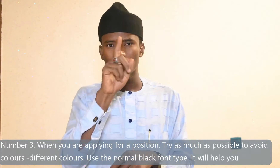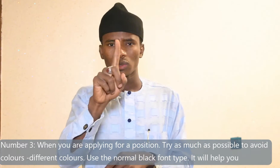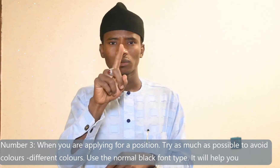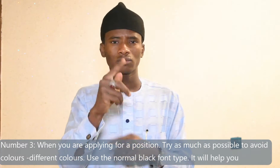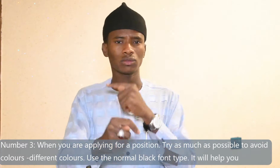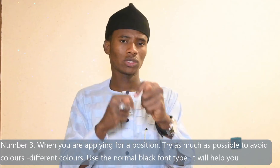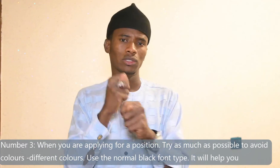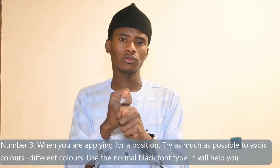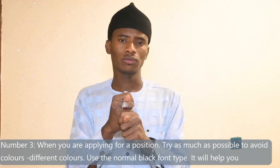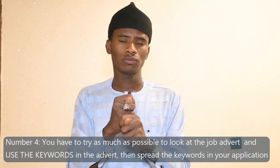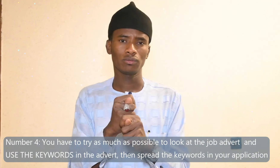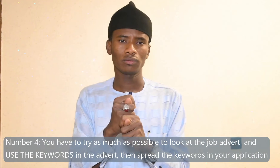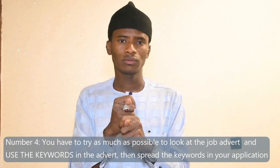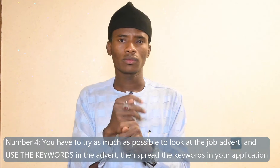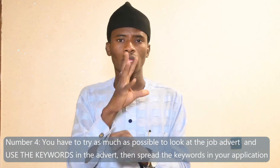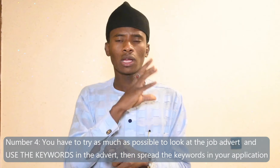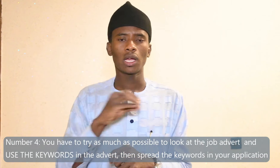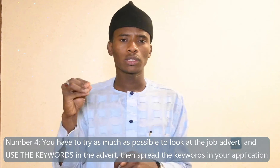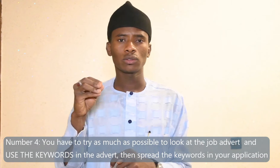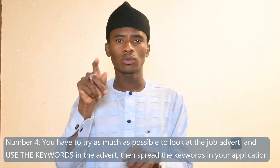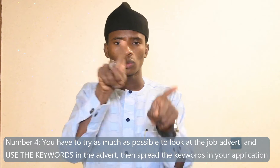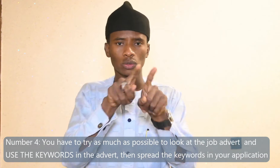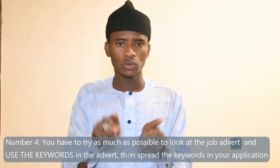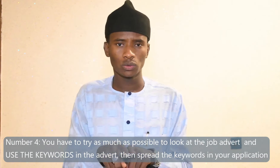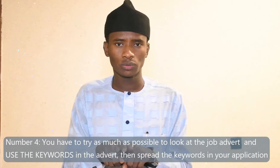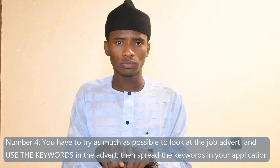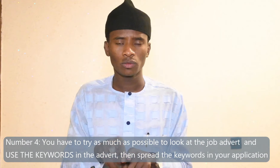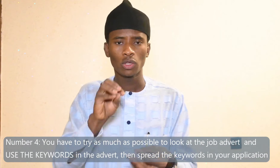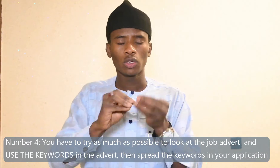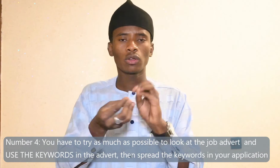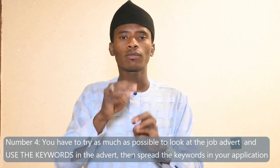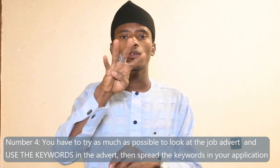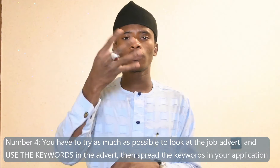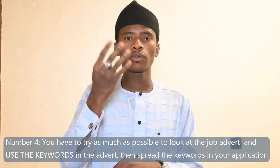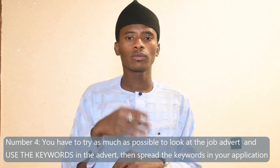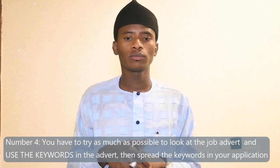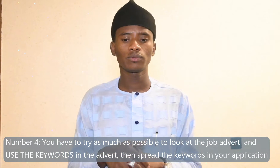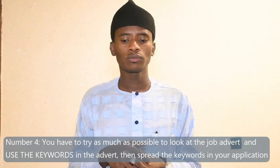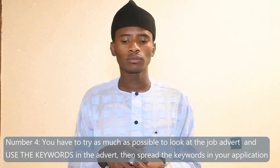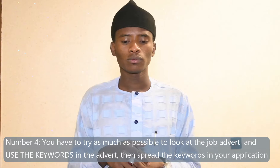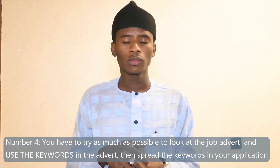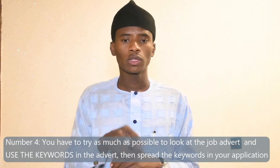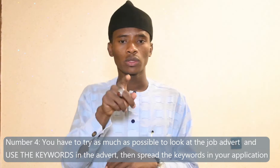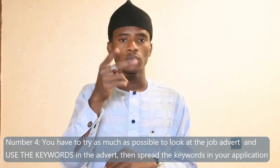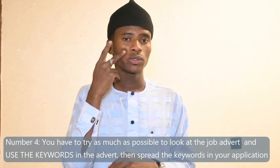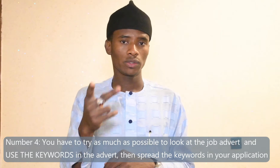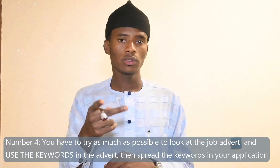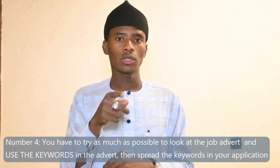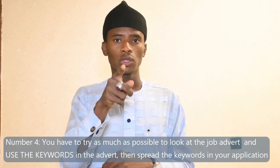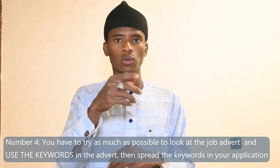you. And also, number 4, you see, you have to try as much